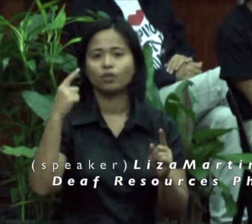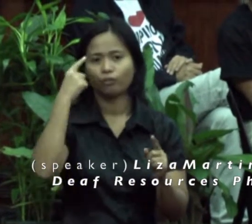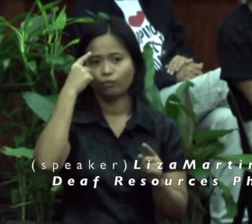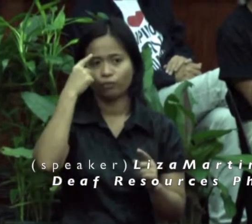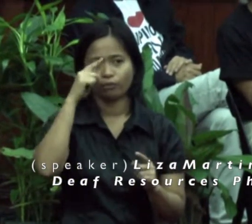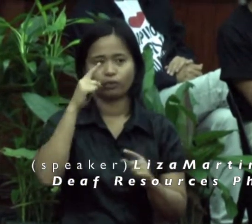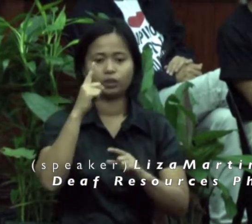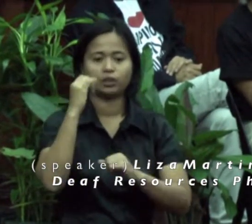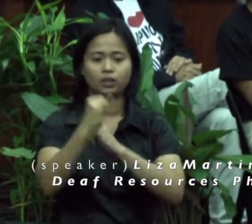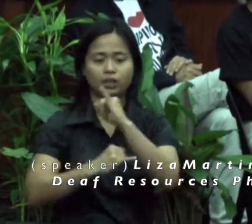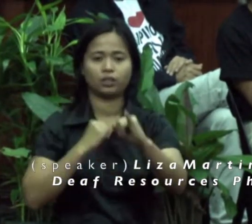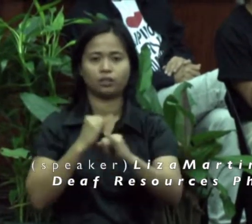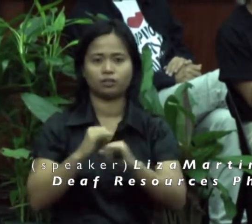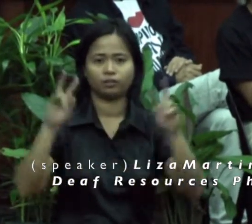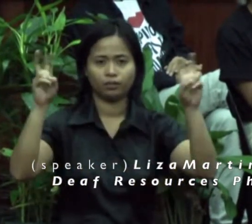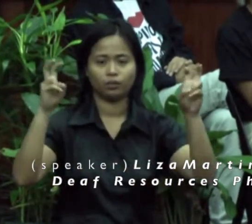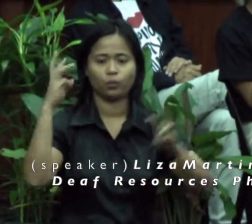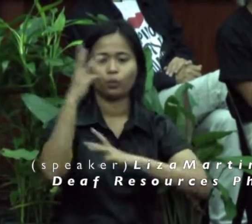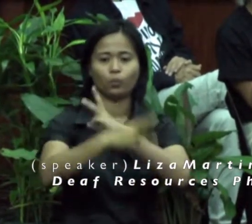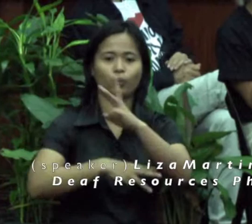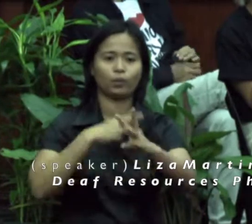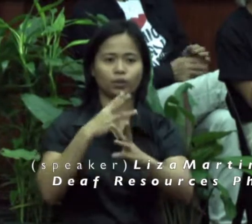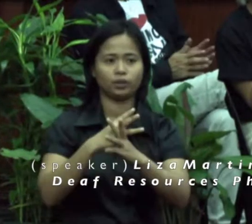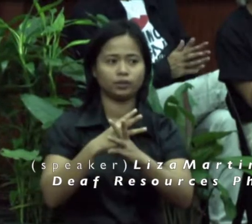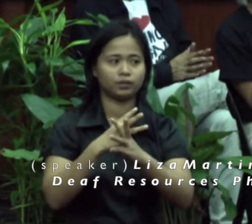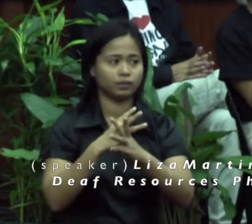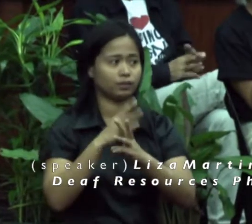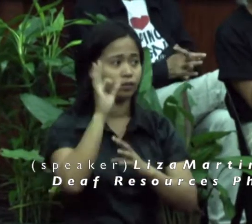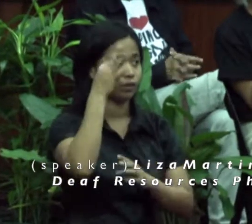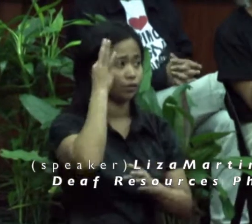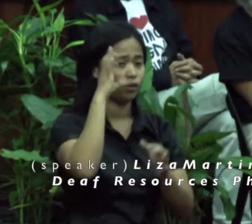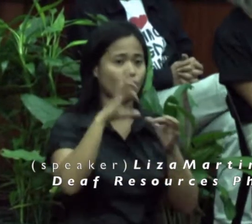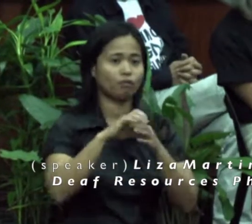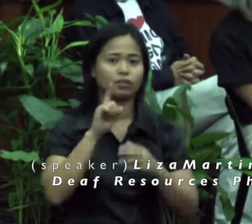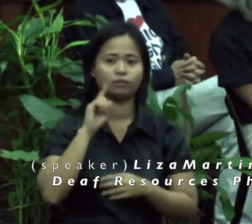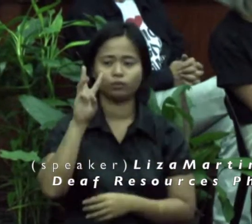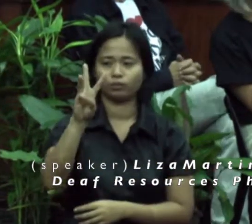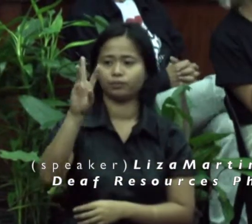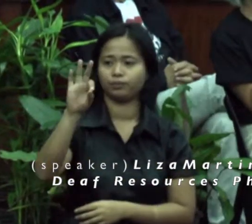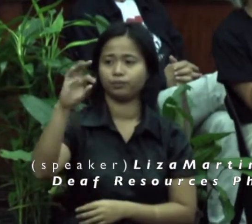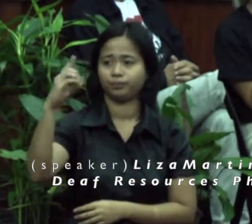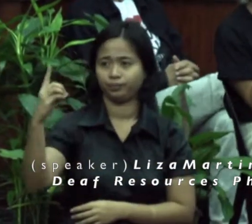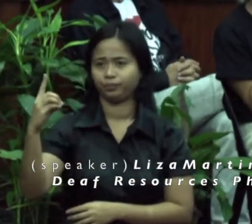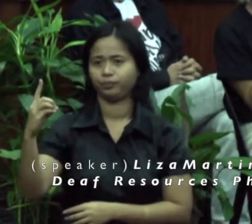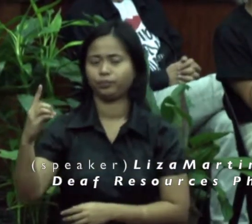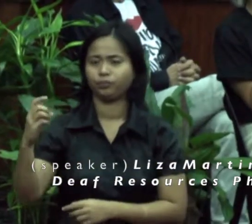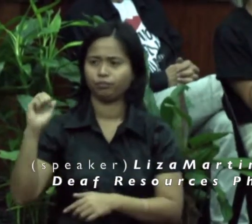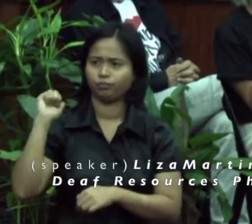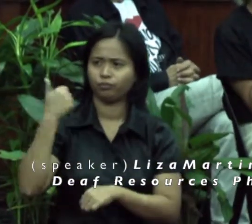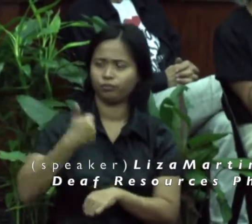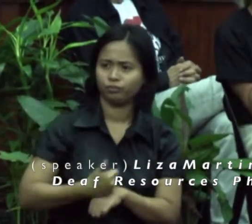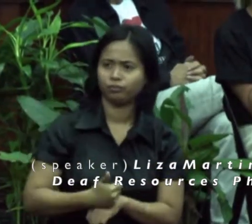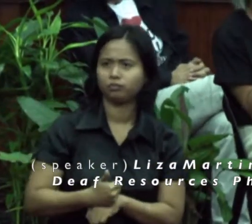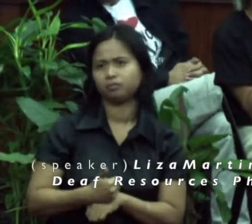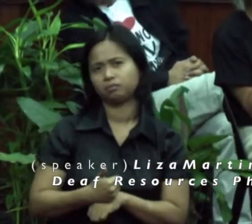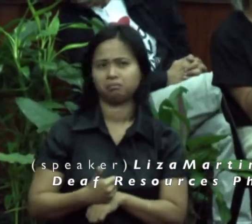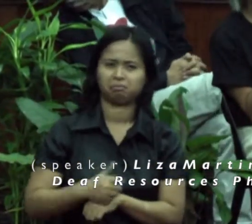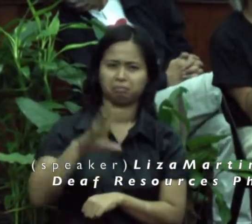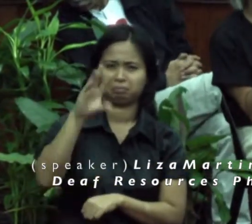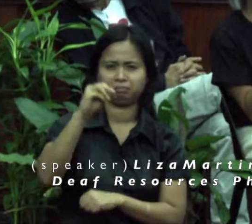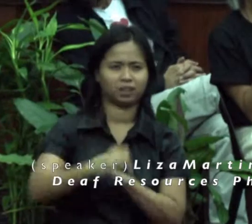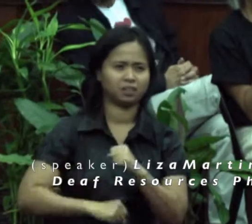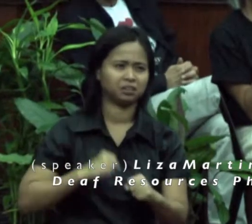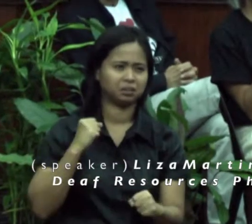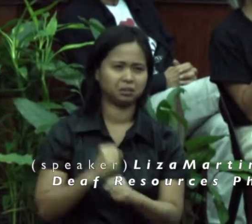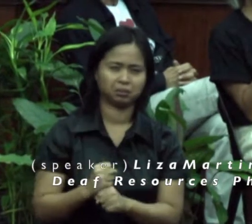international NGO which is called the World Federation of the Deaf, the WFD, which was established over half a century